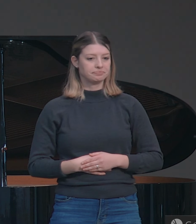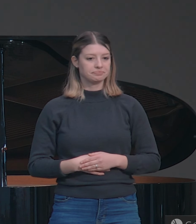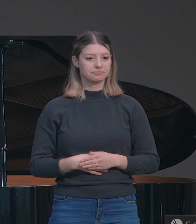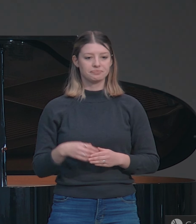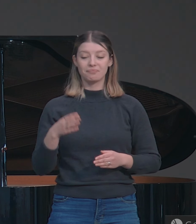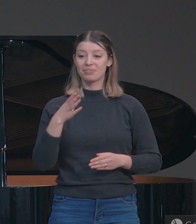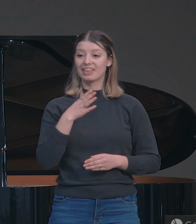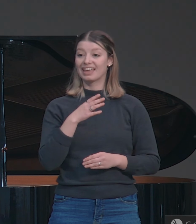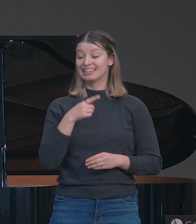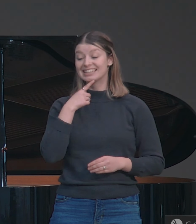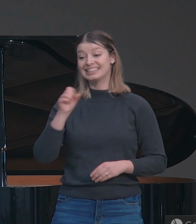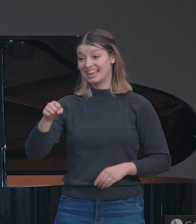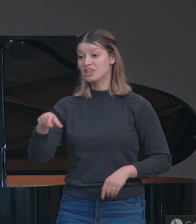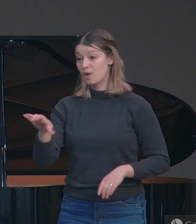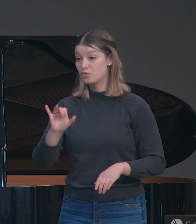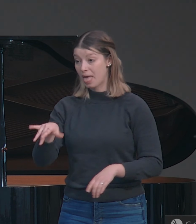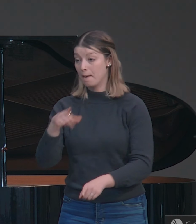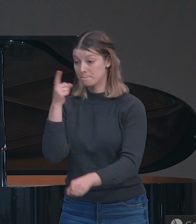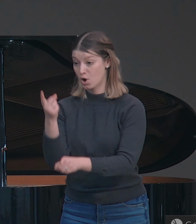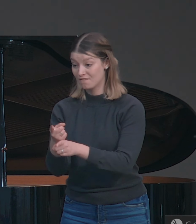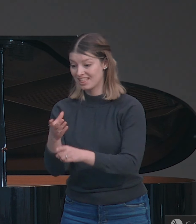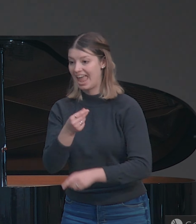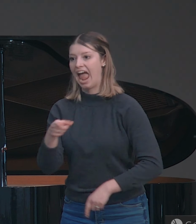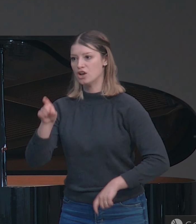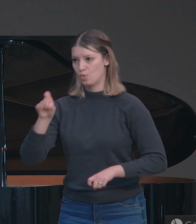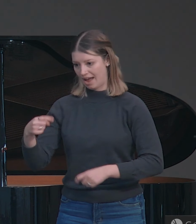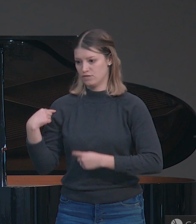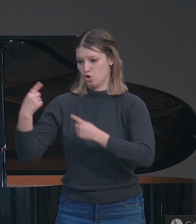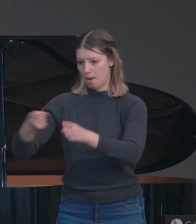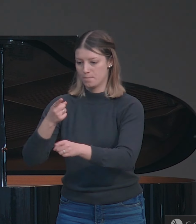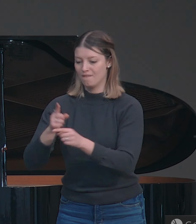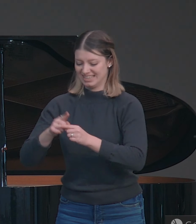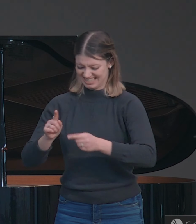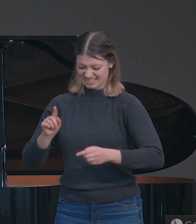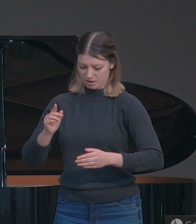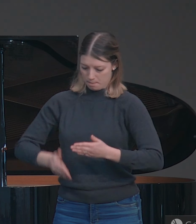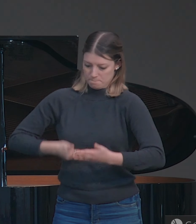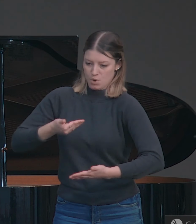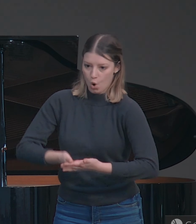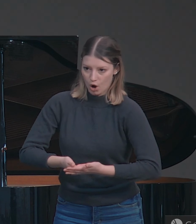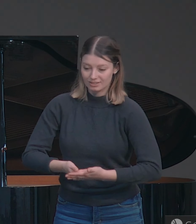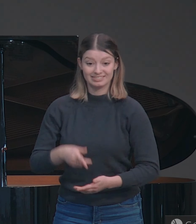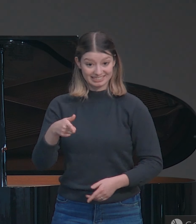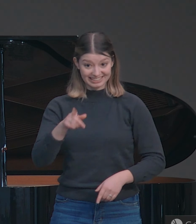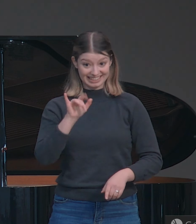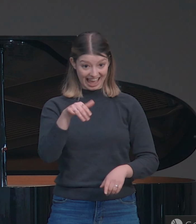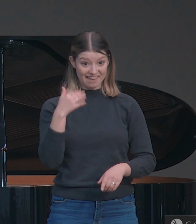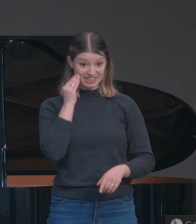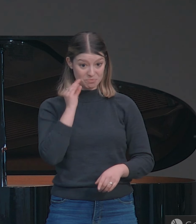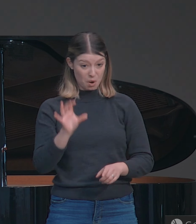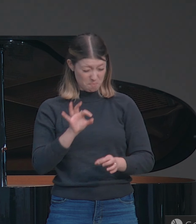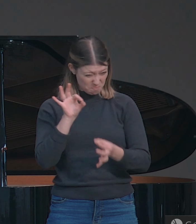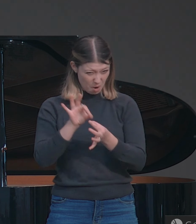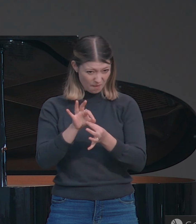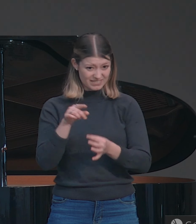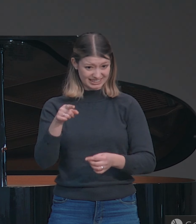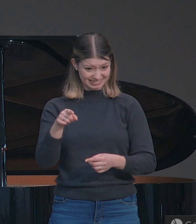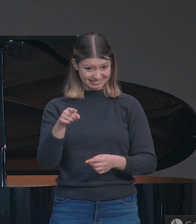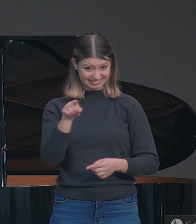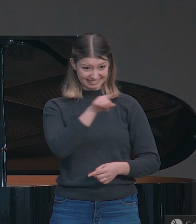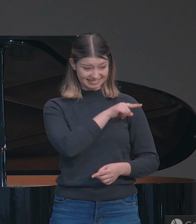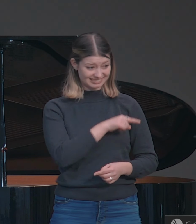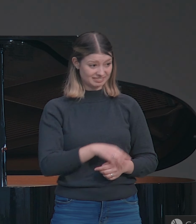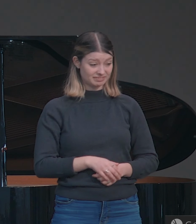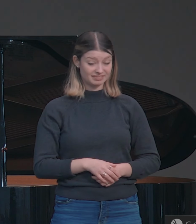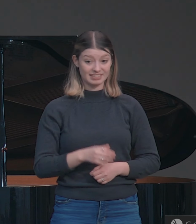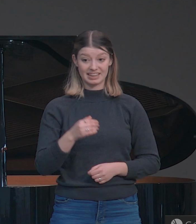do that perfectly, and you have to have done that perfectly since day one. How are you doing on that test? I don't know if you're like me. You